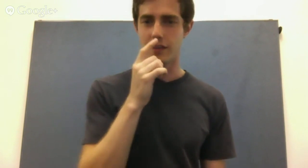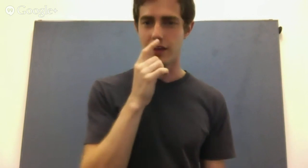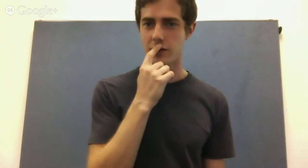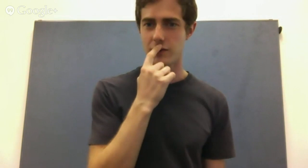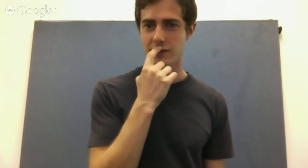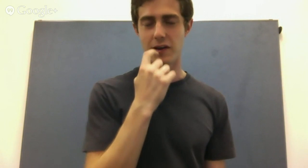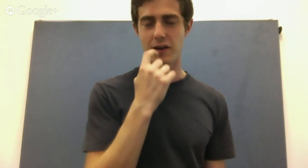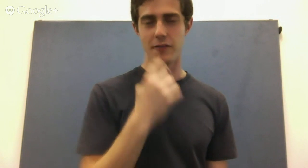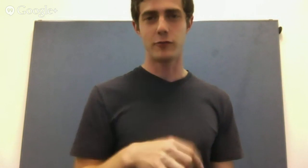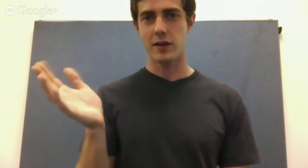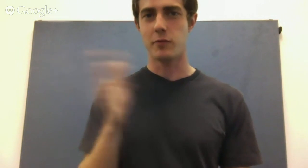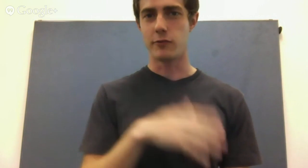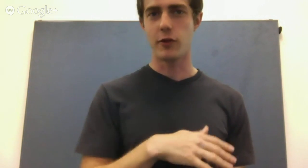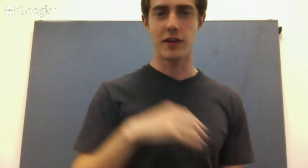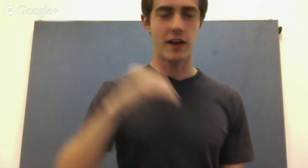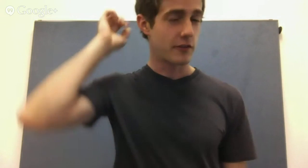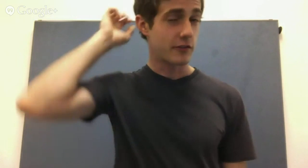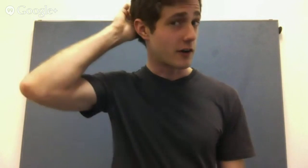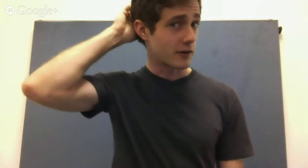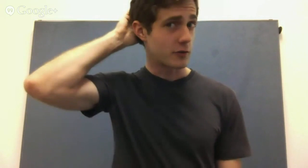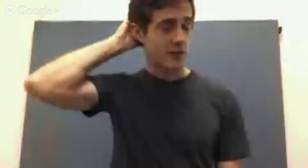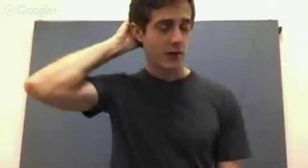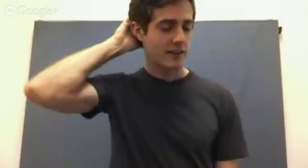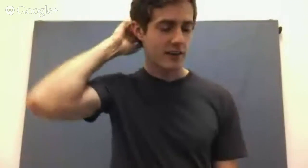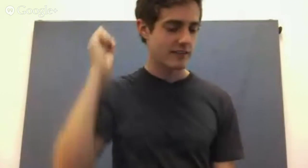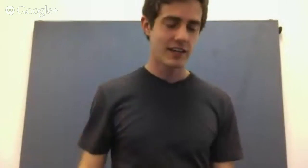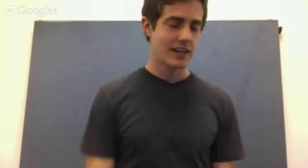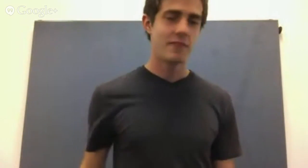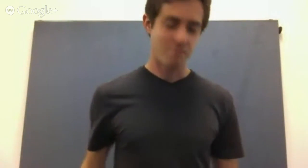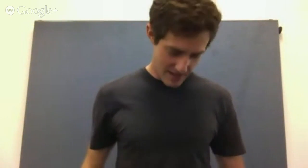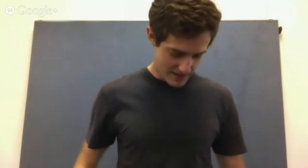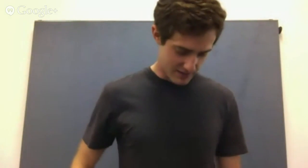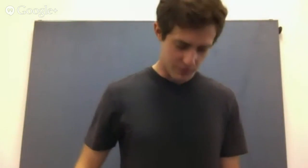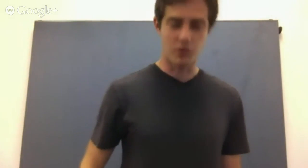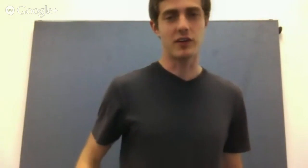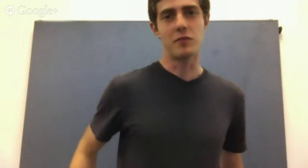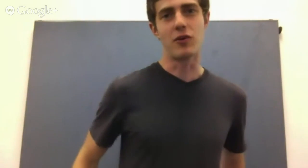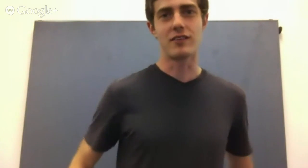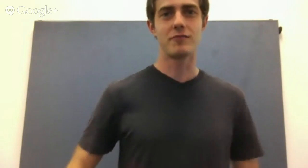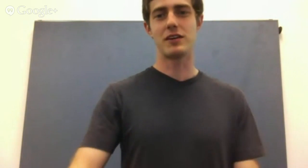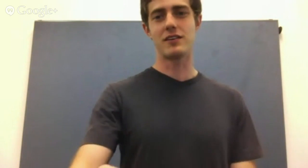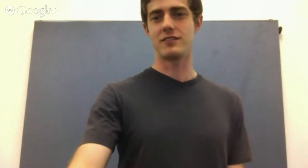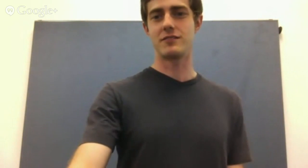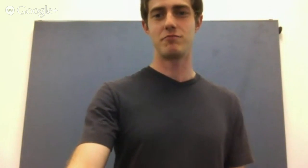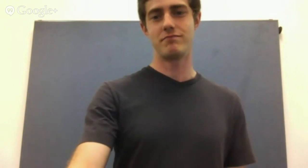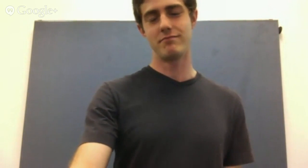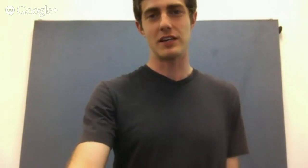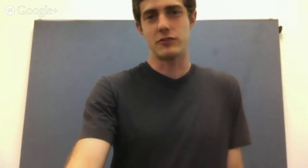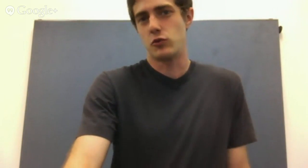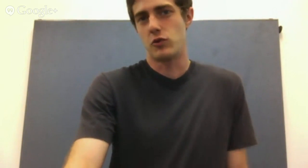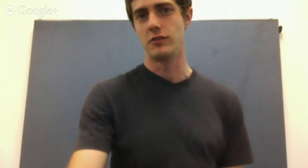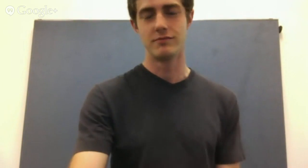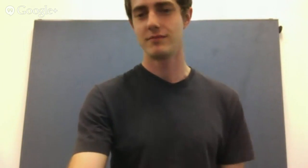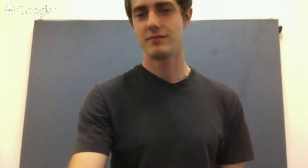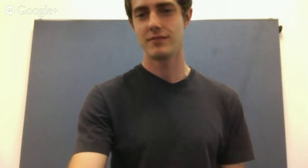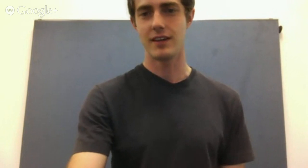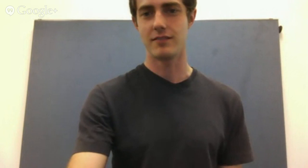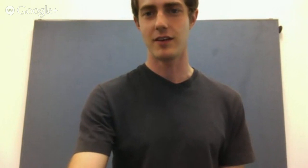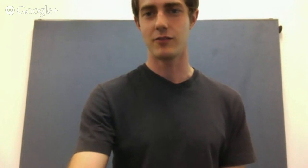Henry, you said about speeding up and slowing down the song so it's not recognized. That doesn't work anymore because Google they saw